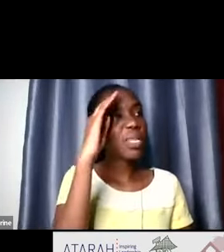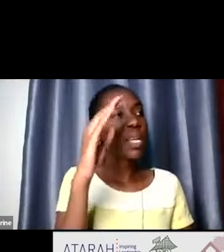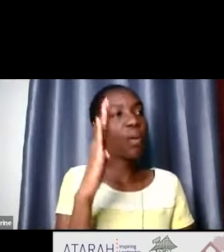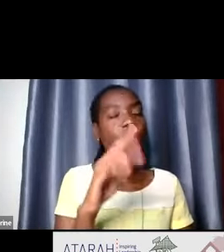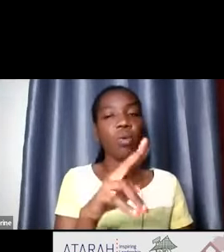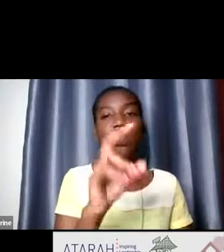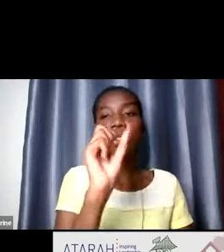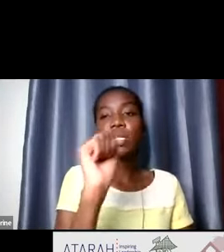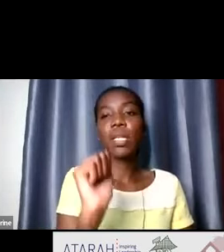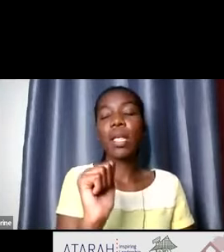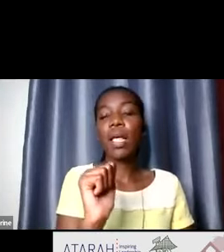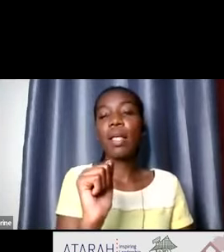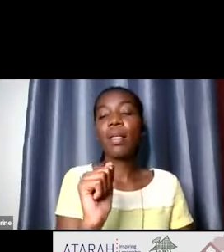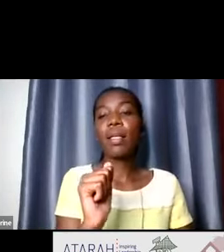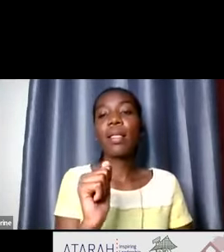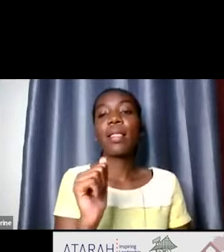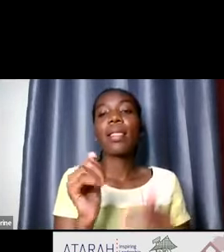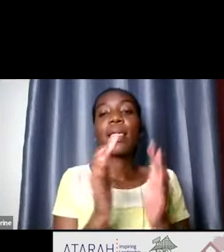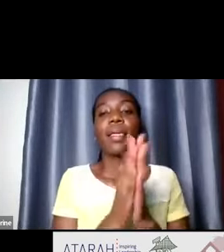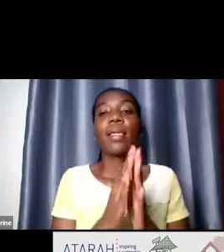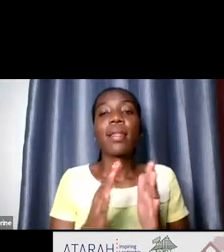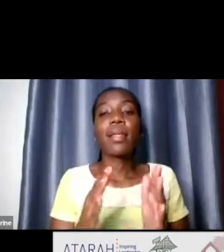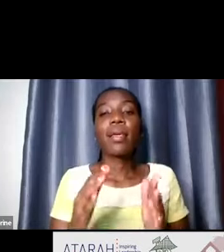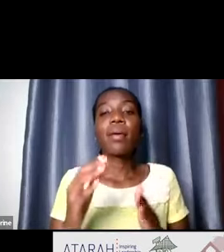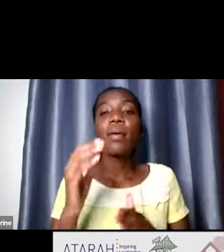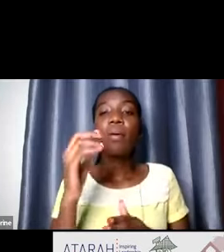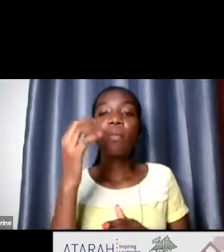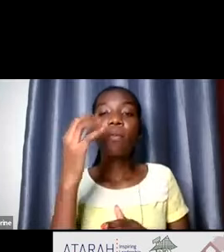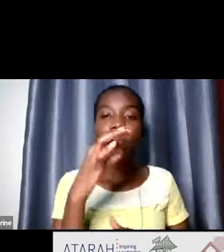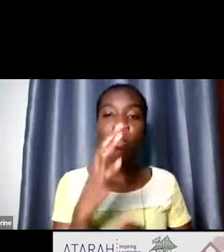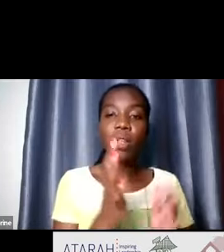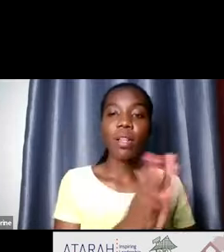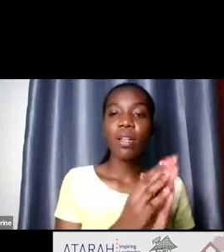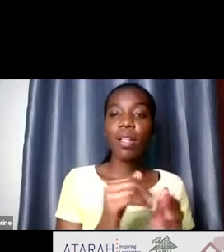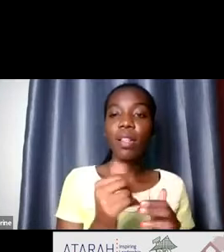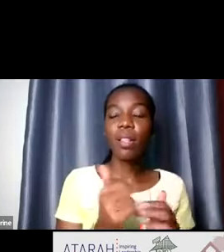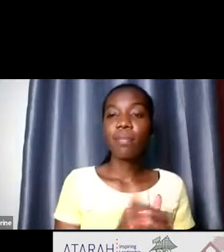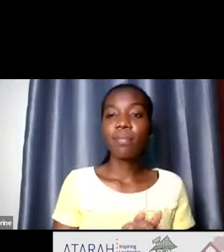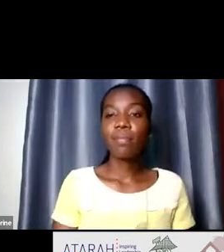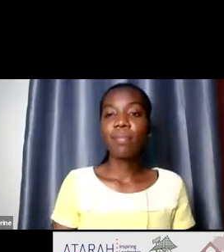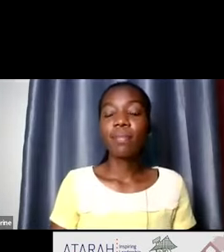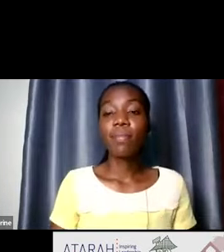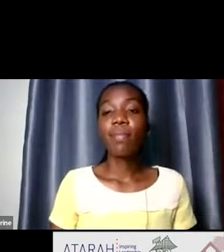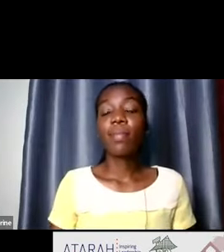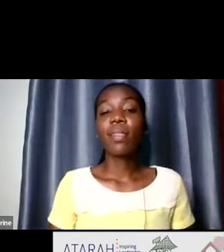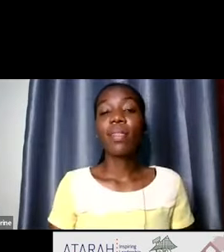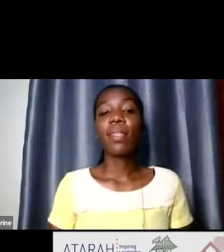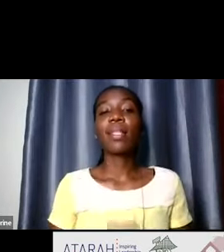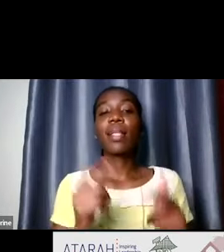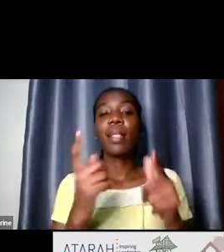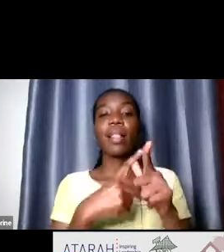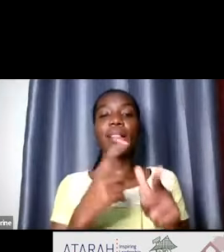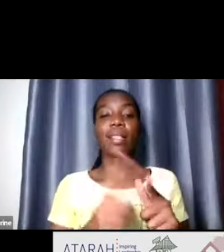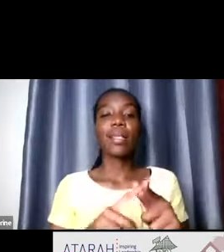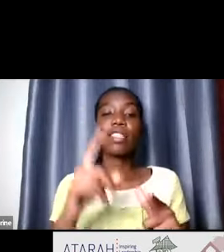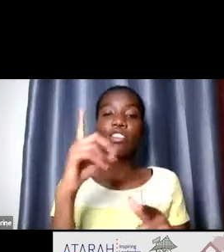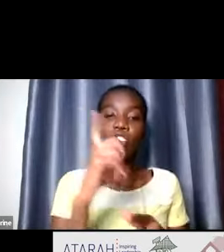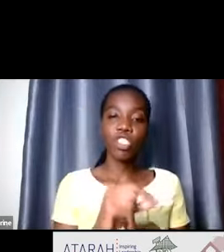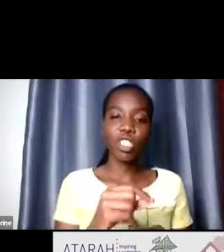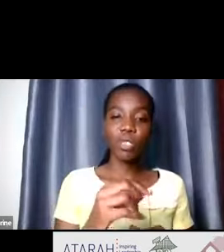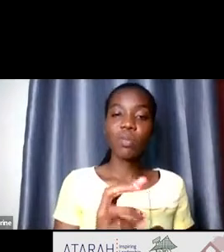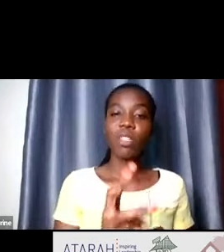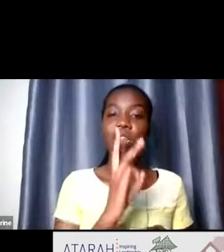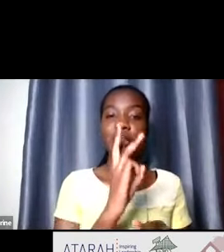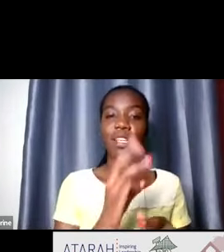and the Kobero and Murat's. Then the cheap liquor is